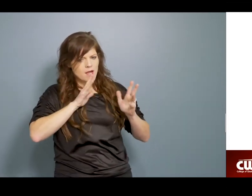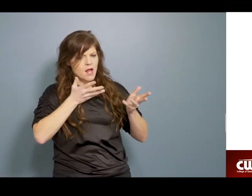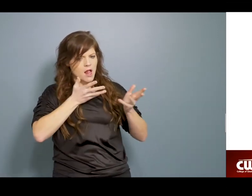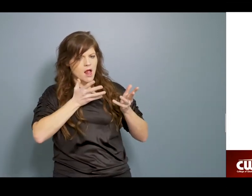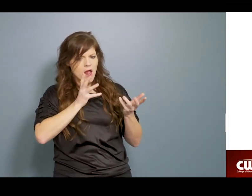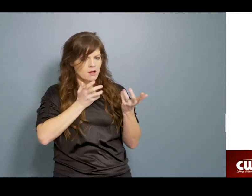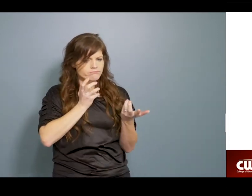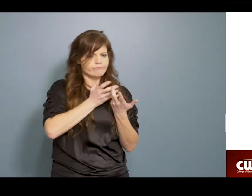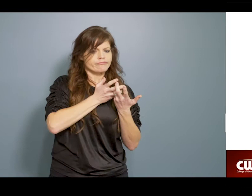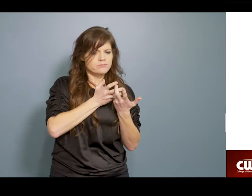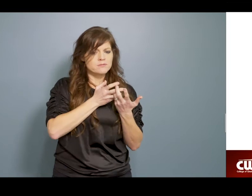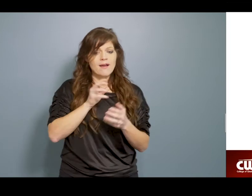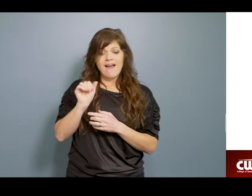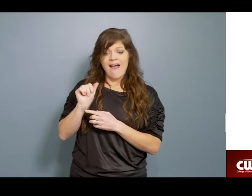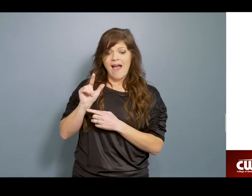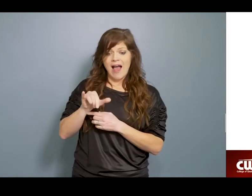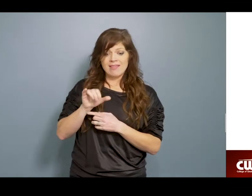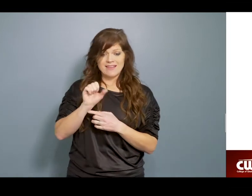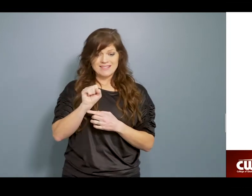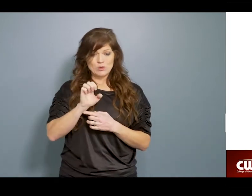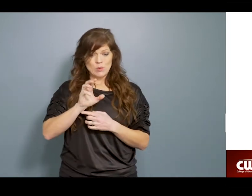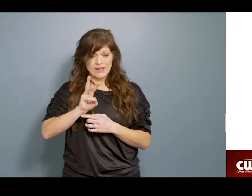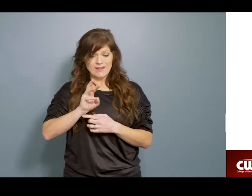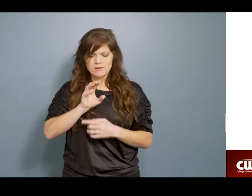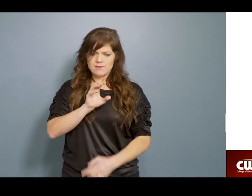in geology. She was just great.